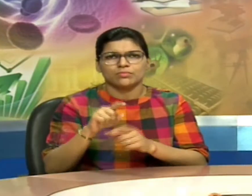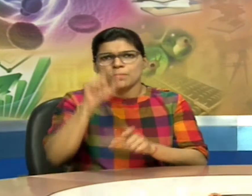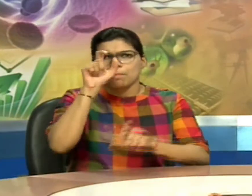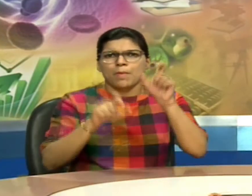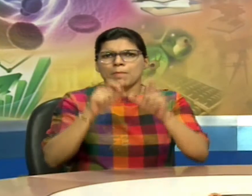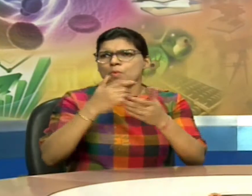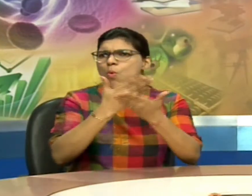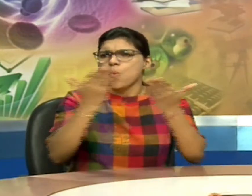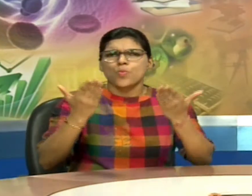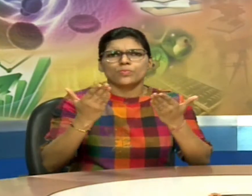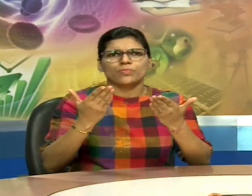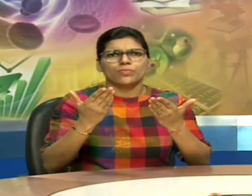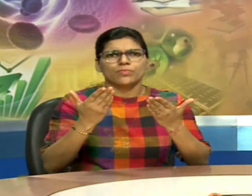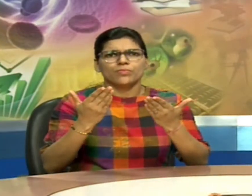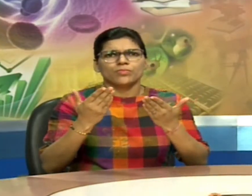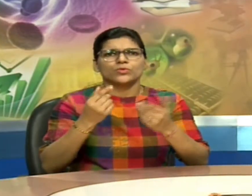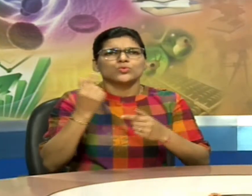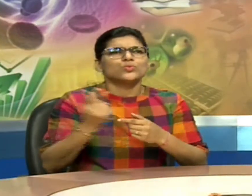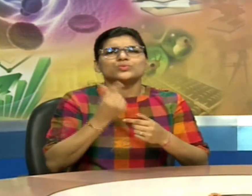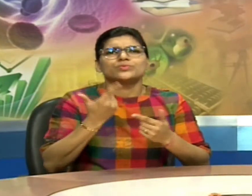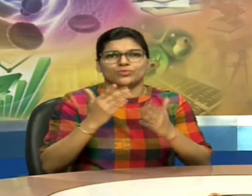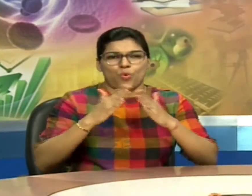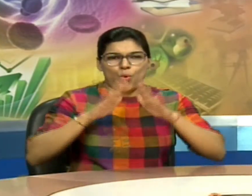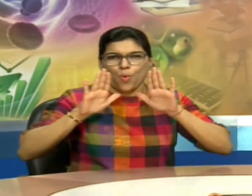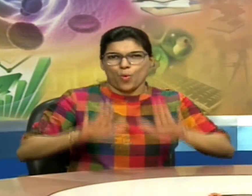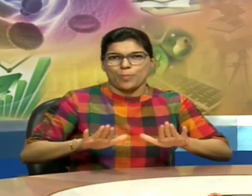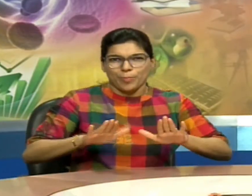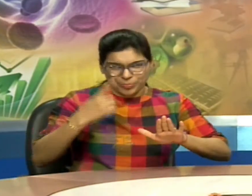We all know. And